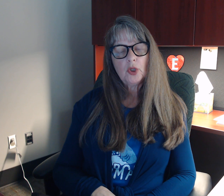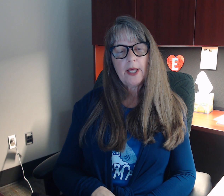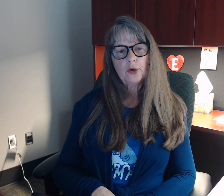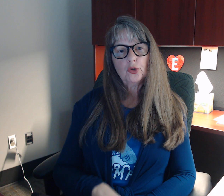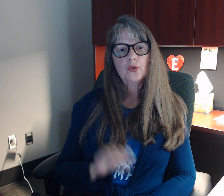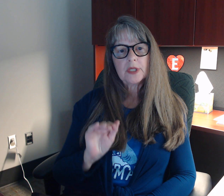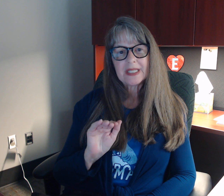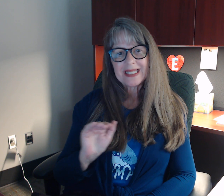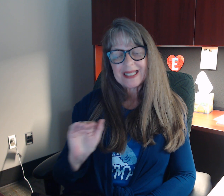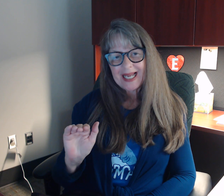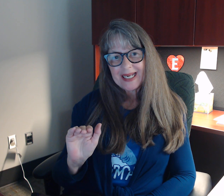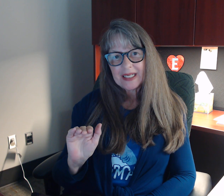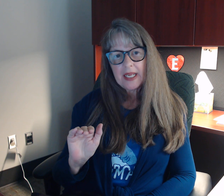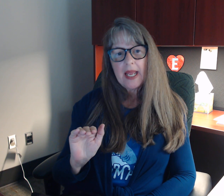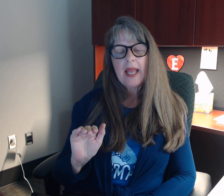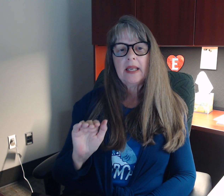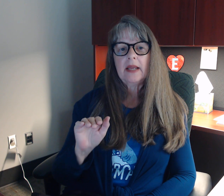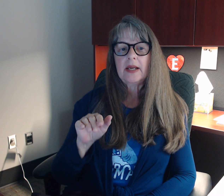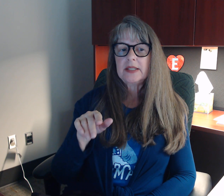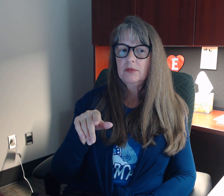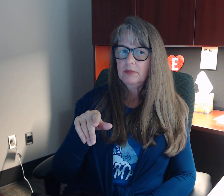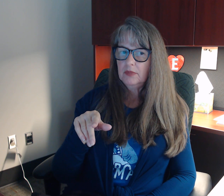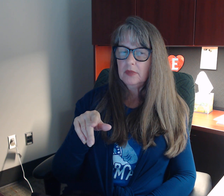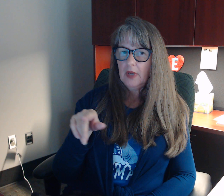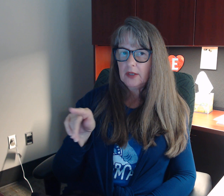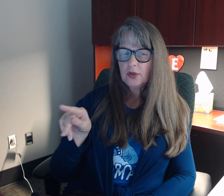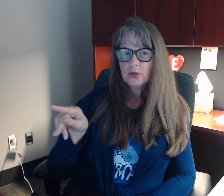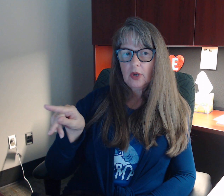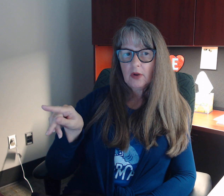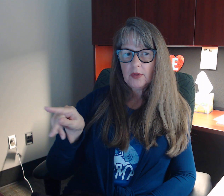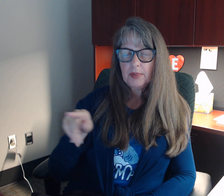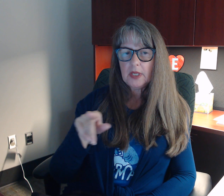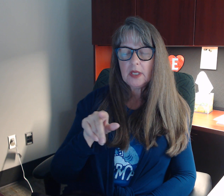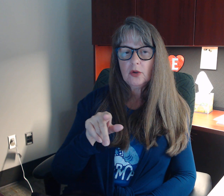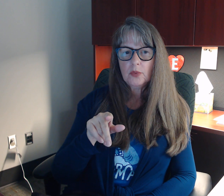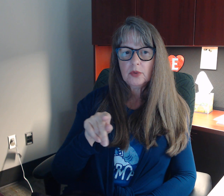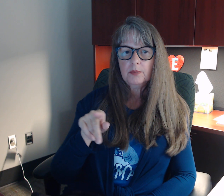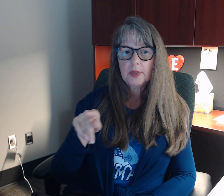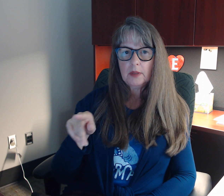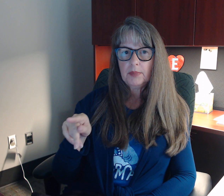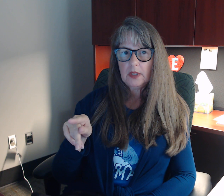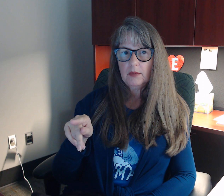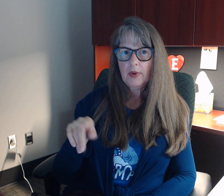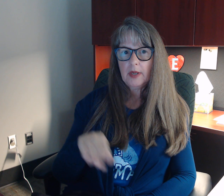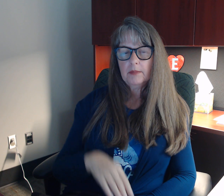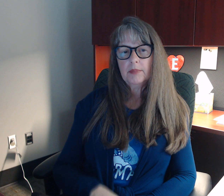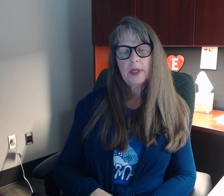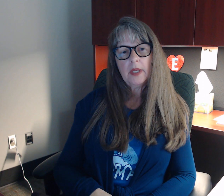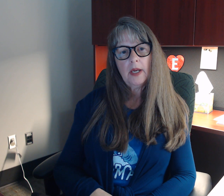letter, you just slide it. And like I showed you, like on the P, you would do P-P, right? But,